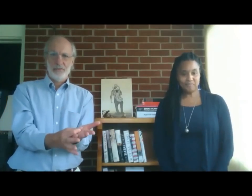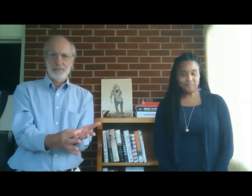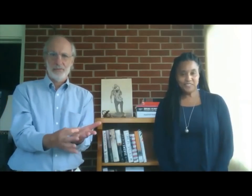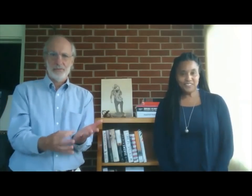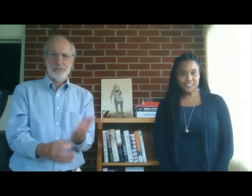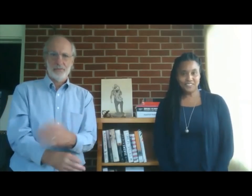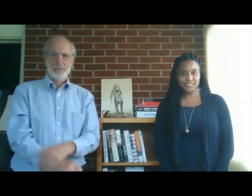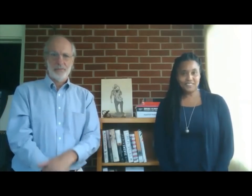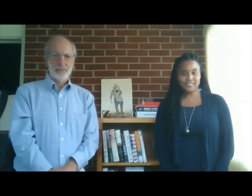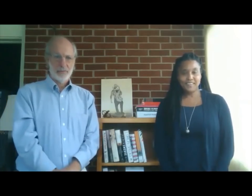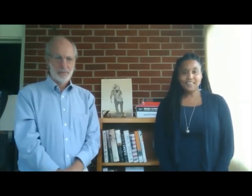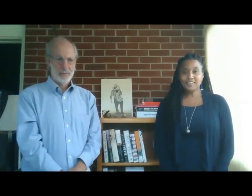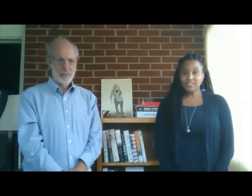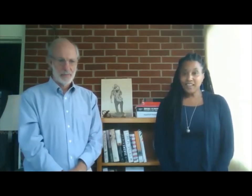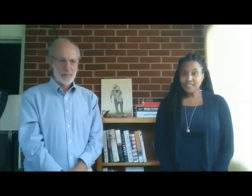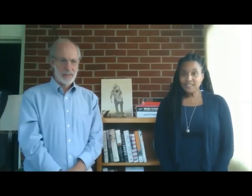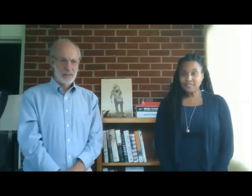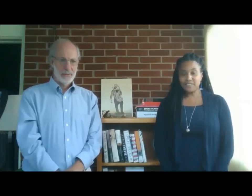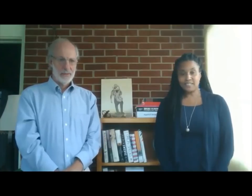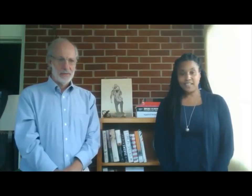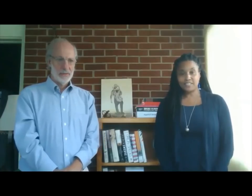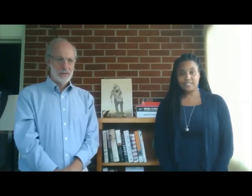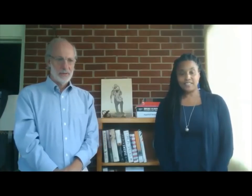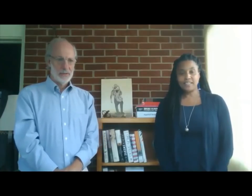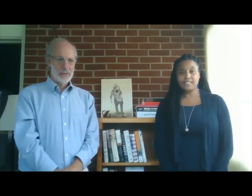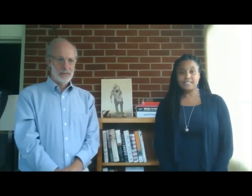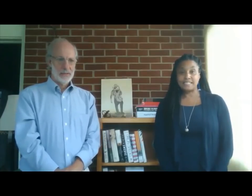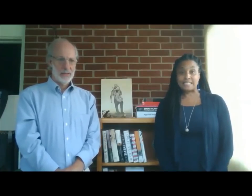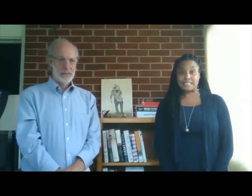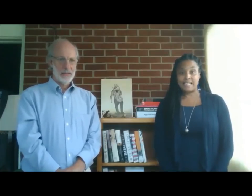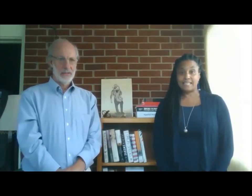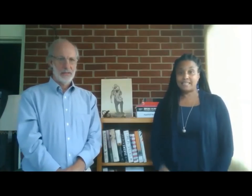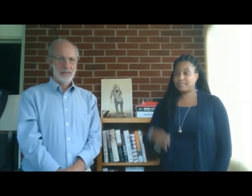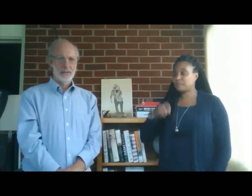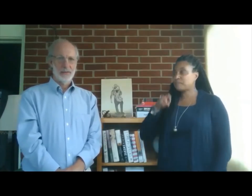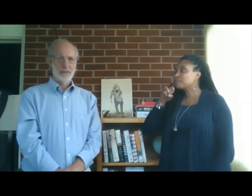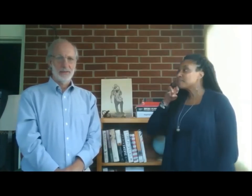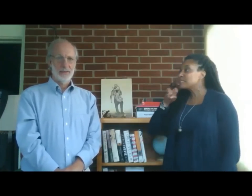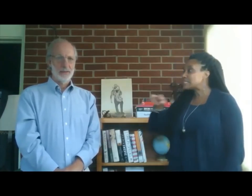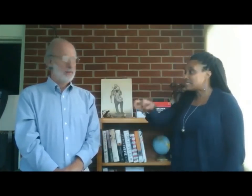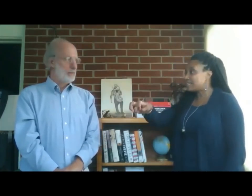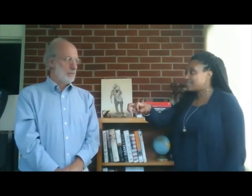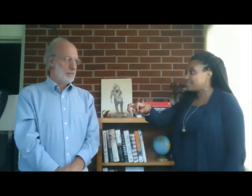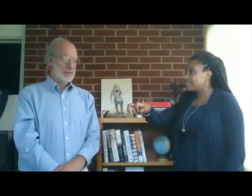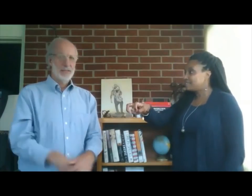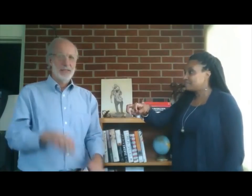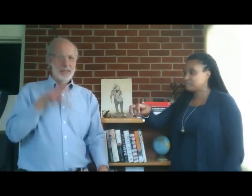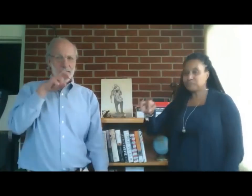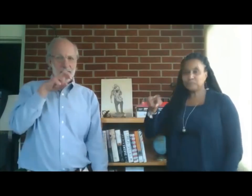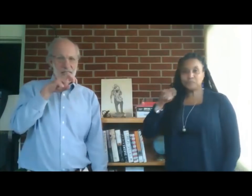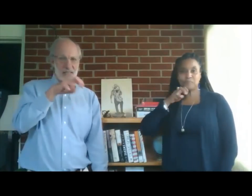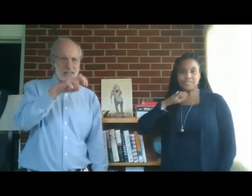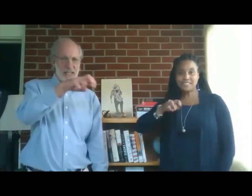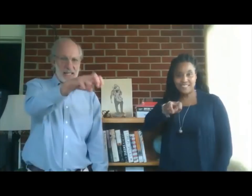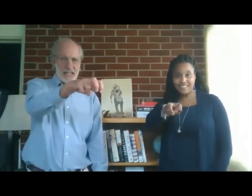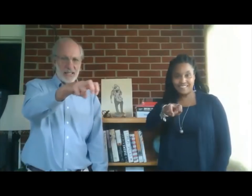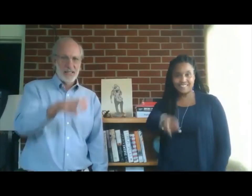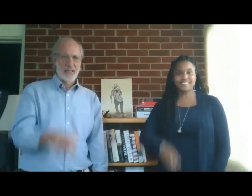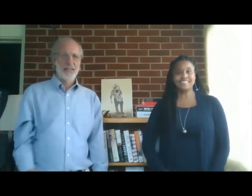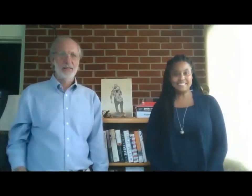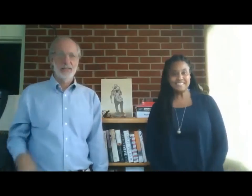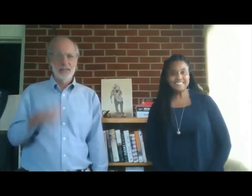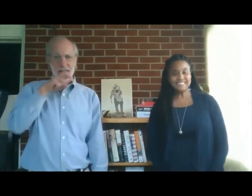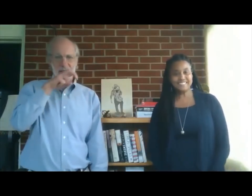Bead. Good. And our last sign for this section is snake. Snake.